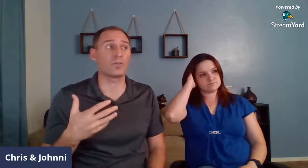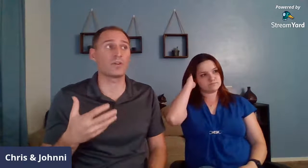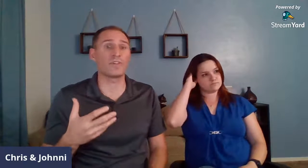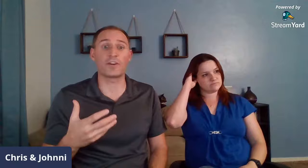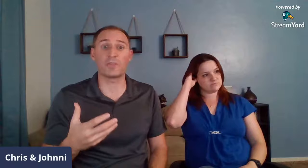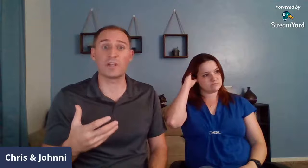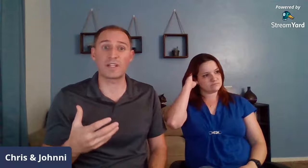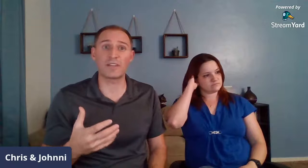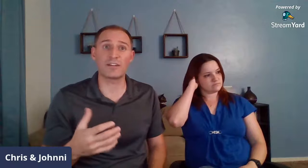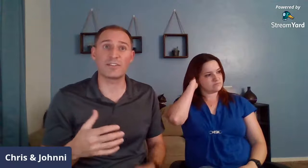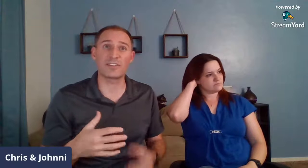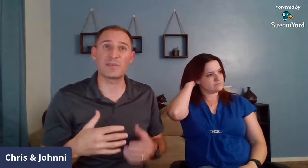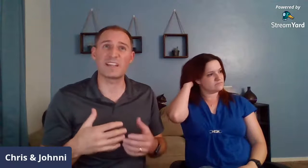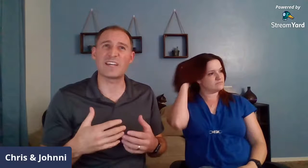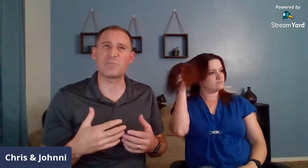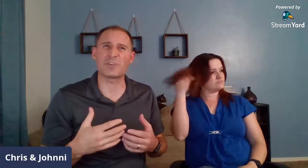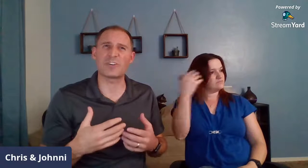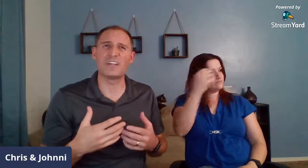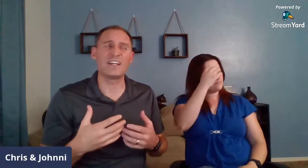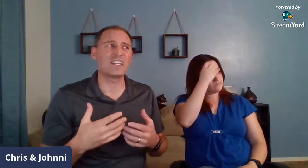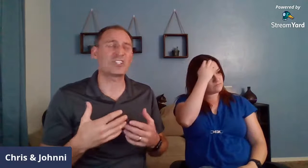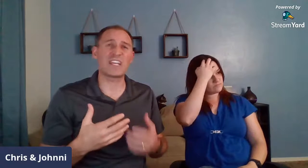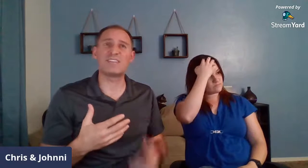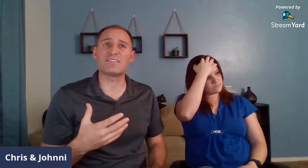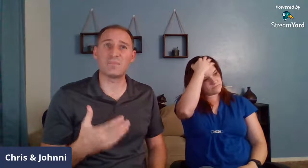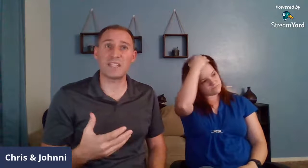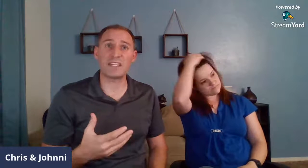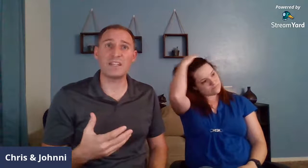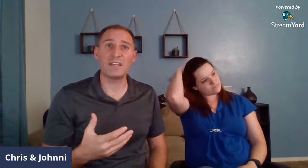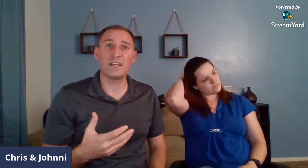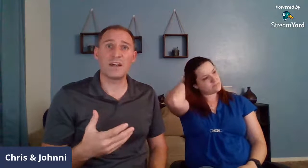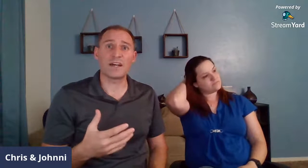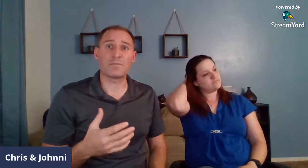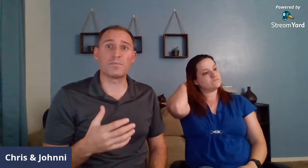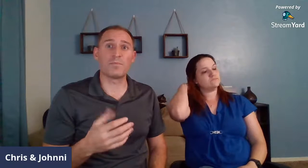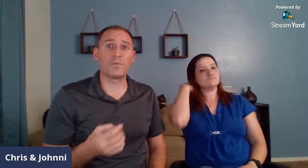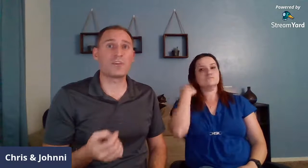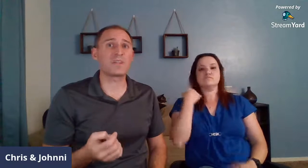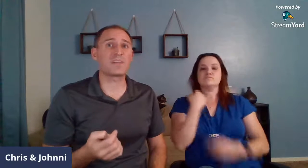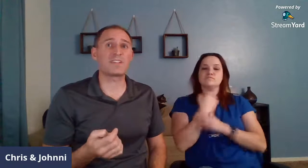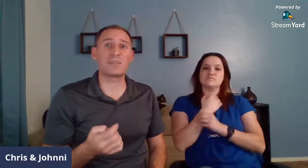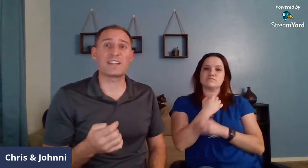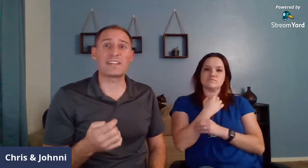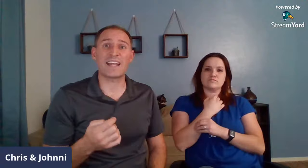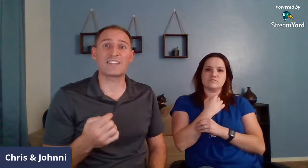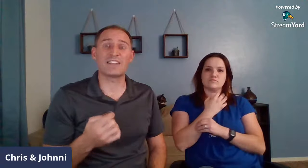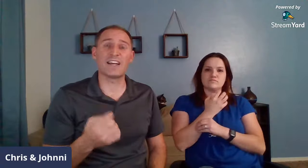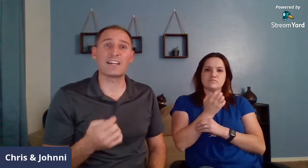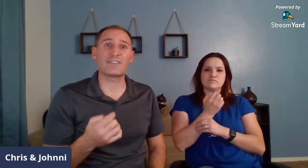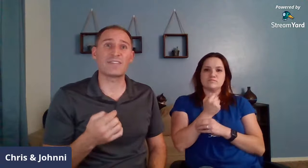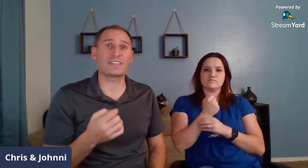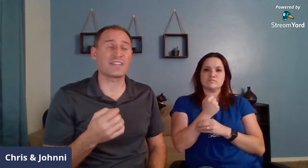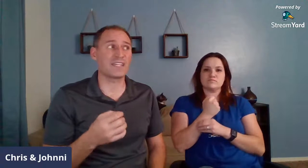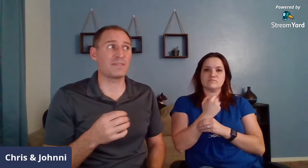more variability there, and there can be a lot more shades of meaning. Mostly because we can attach a lot of the